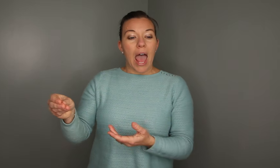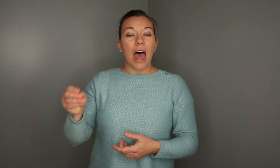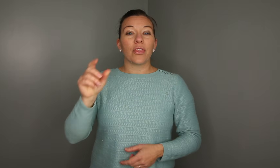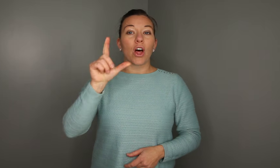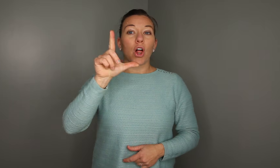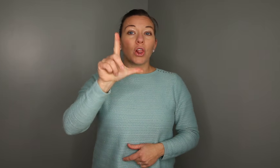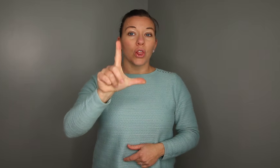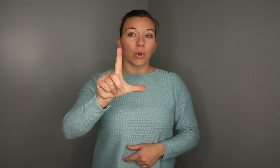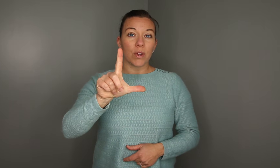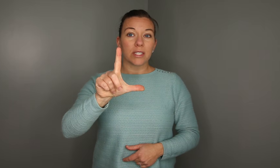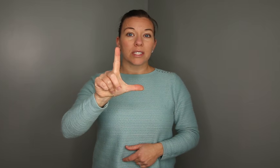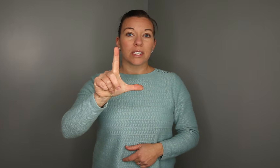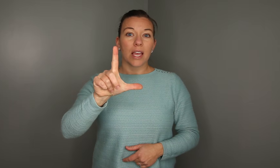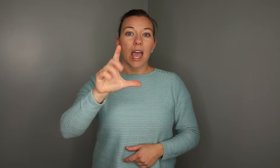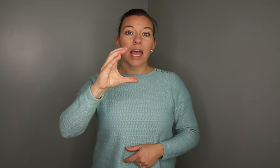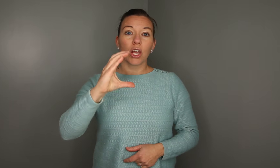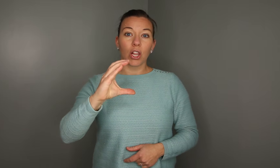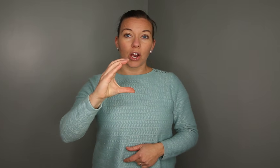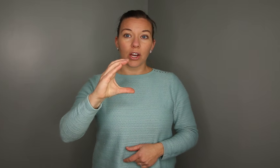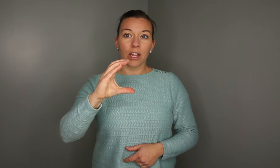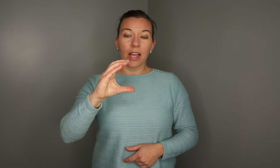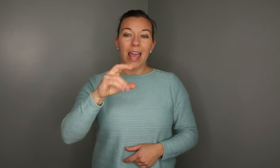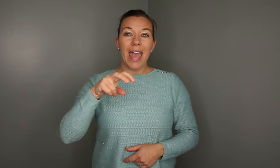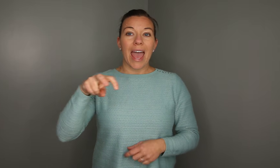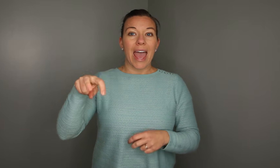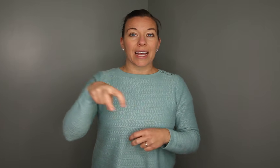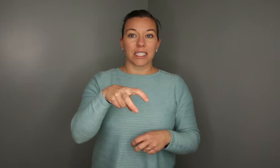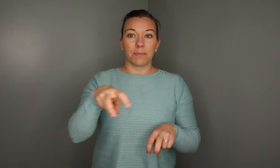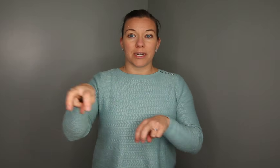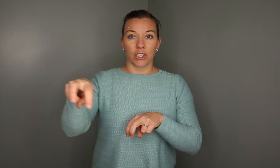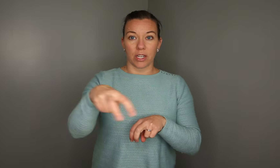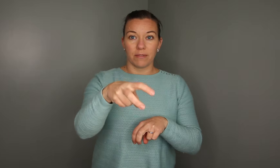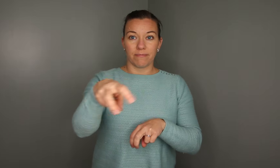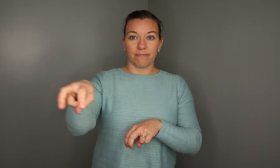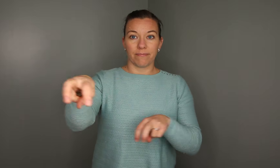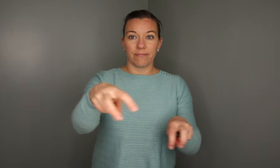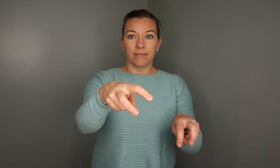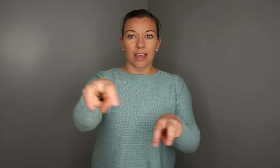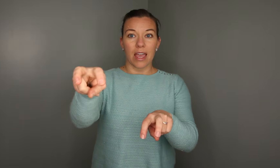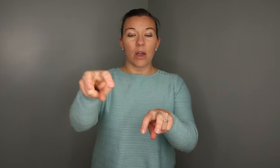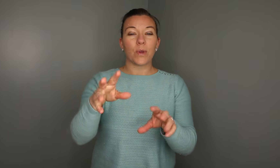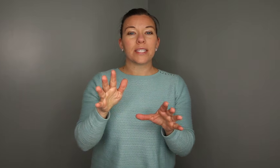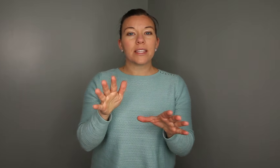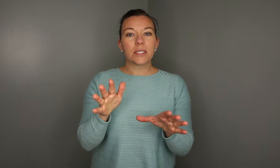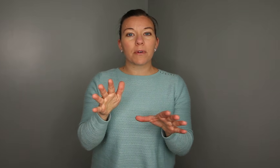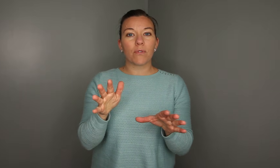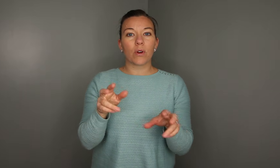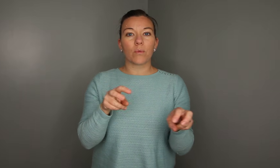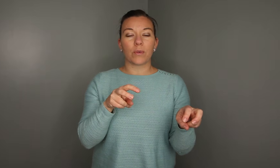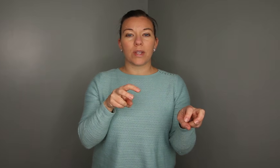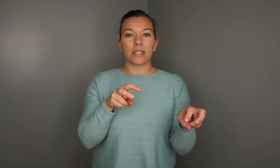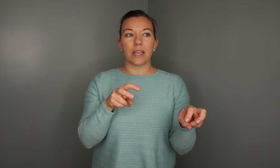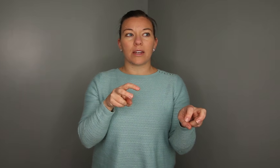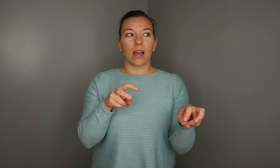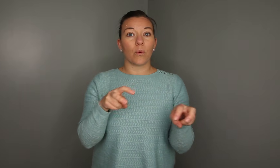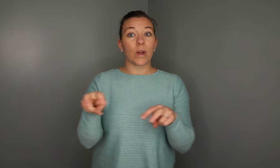and the Lewis and Clark Expedition. Okay, and we did this before when we did a